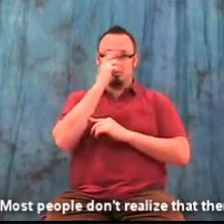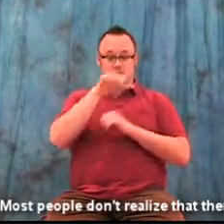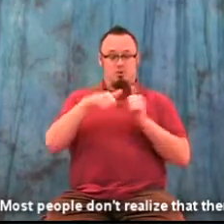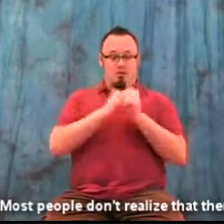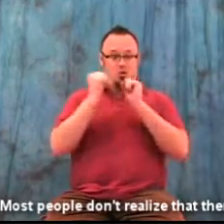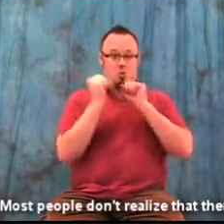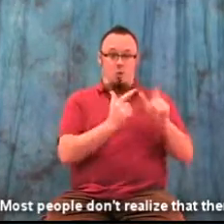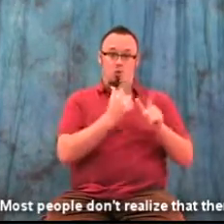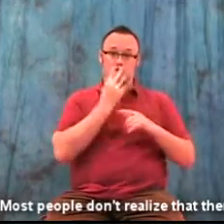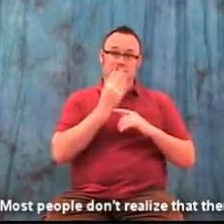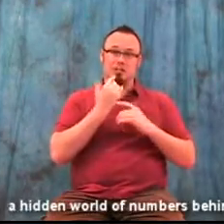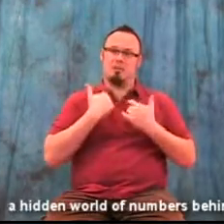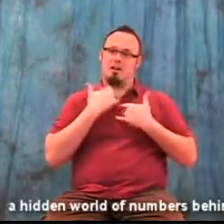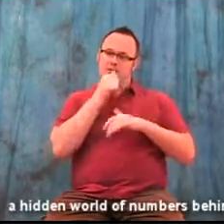numbers behind all of Judaism.